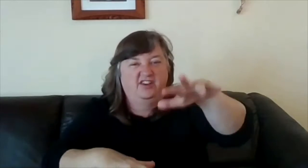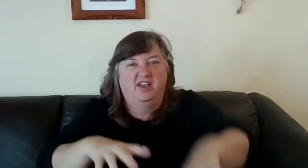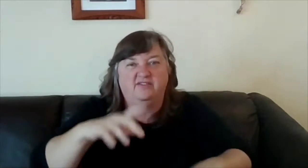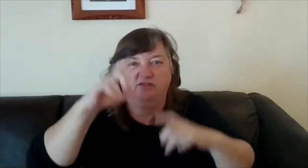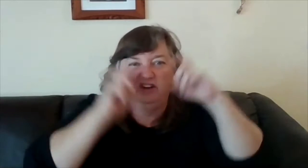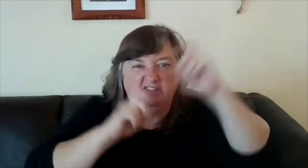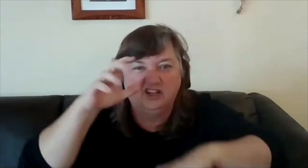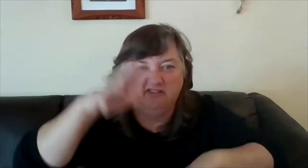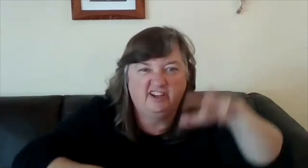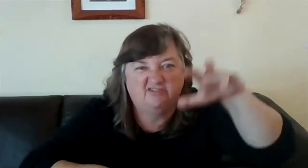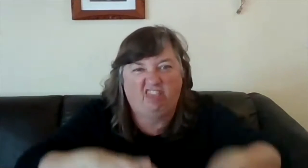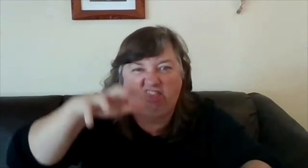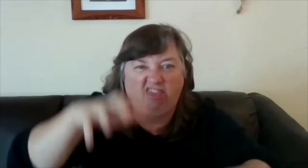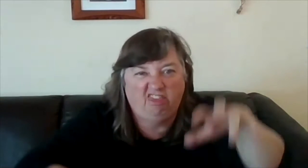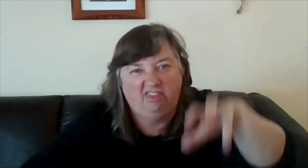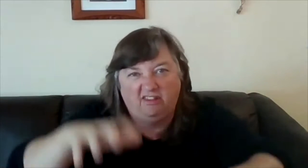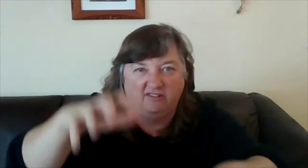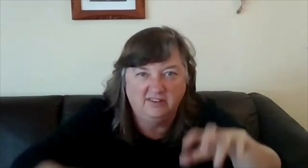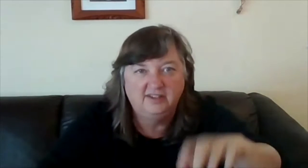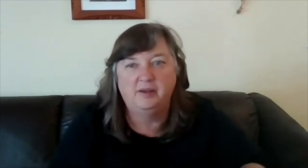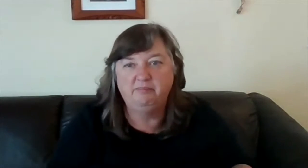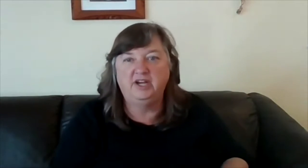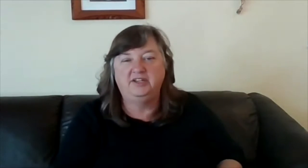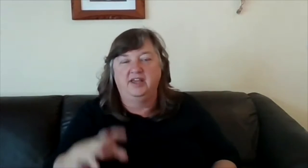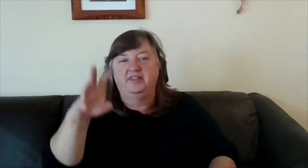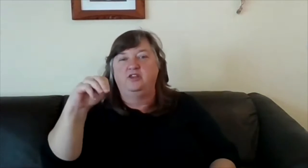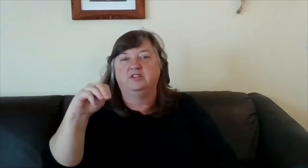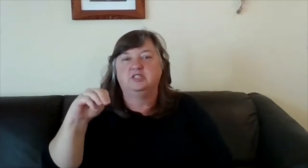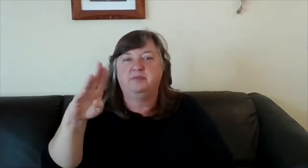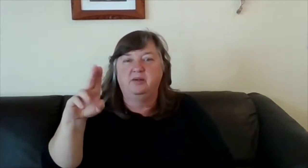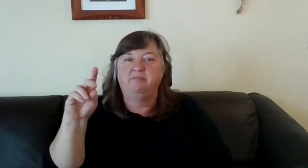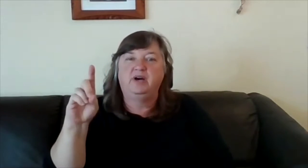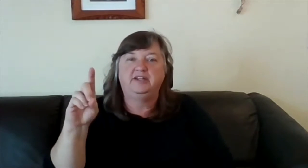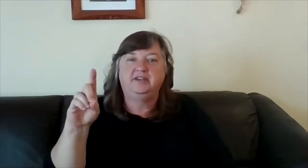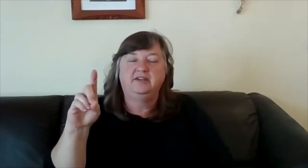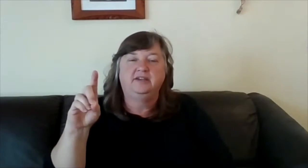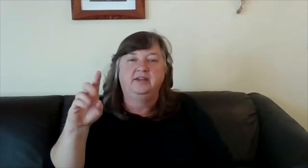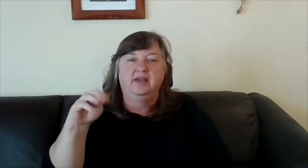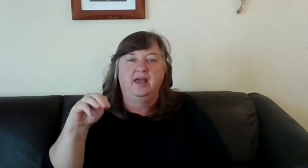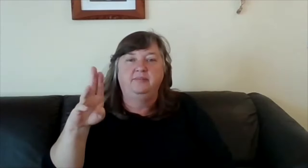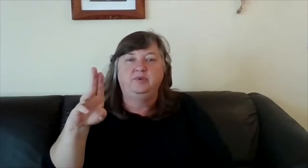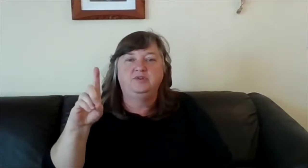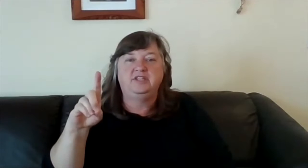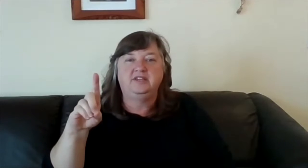you have a weird look in your face. Mud, and then you can spell mud, M-U-D,